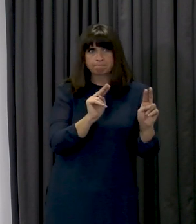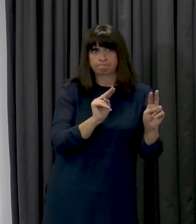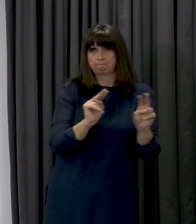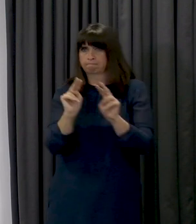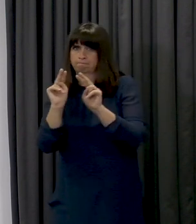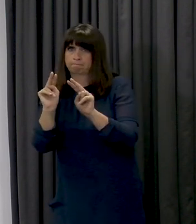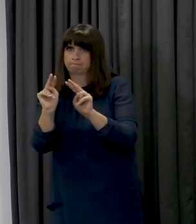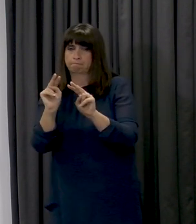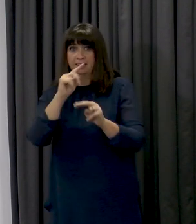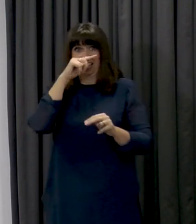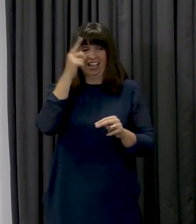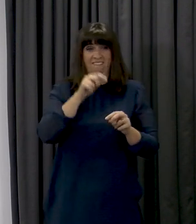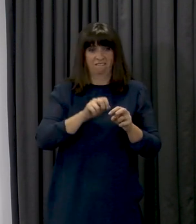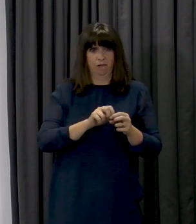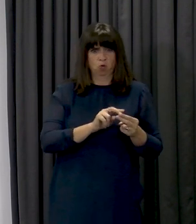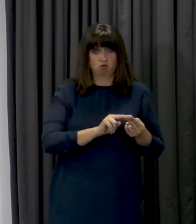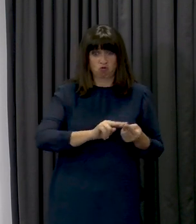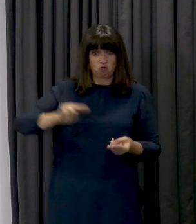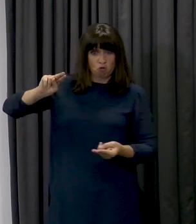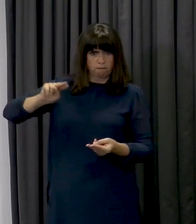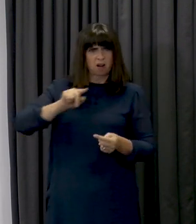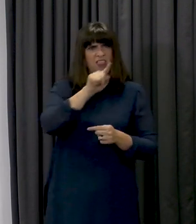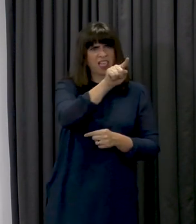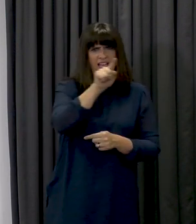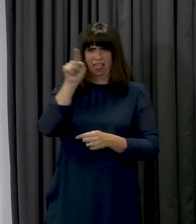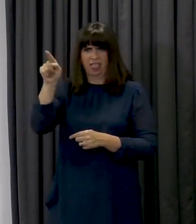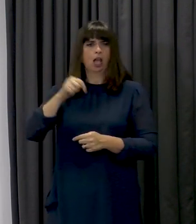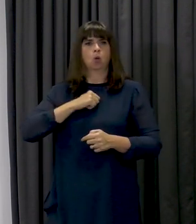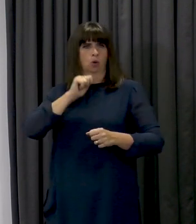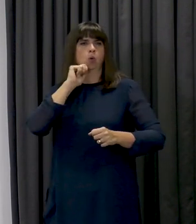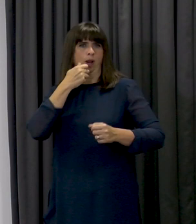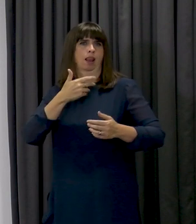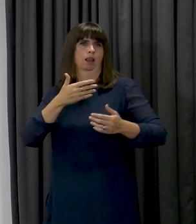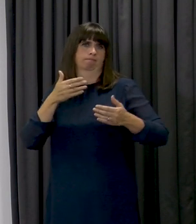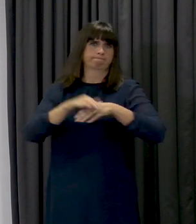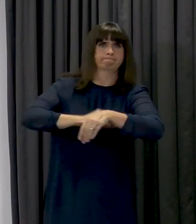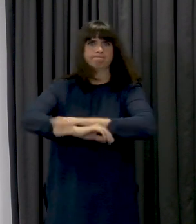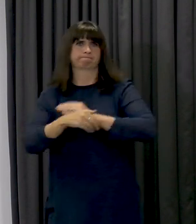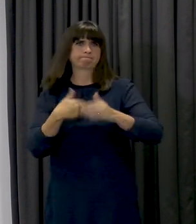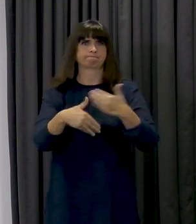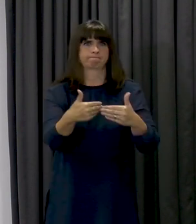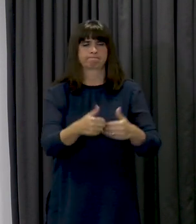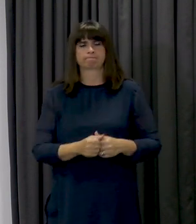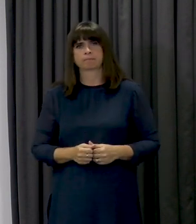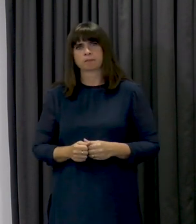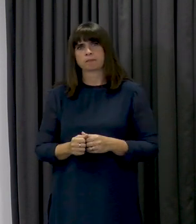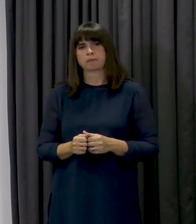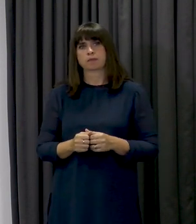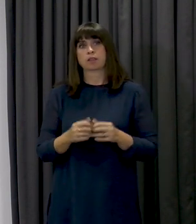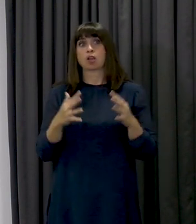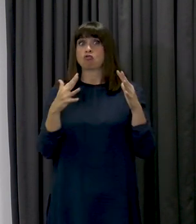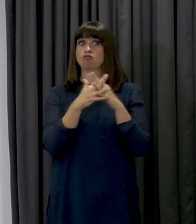course, we will take action in response to it. The positivity rate at